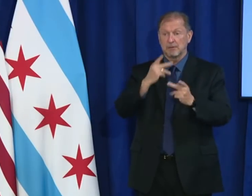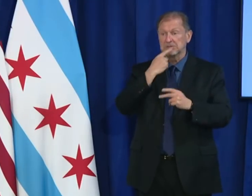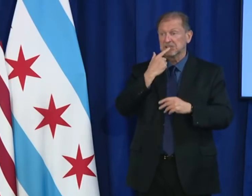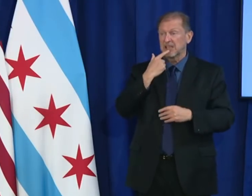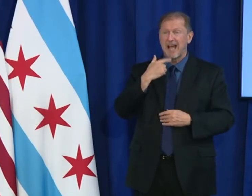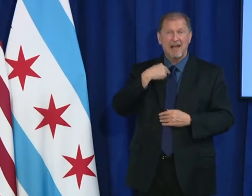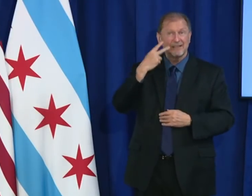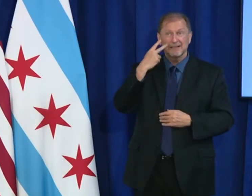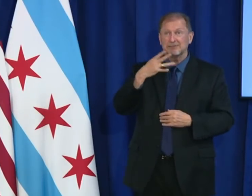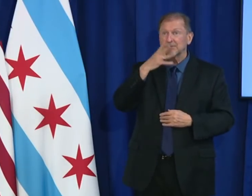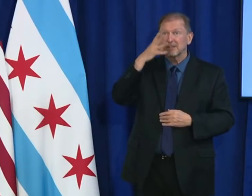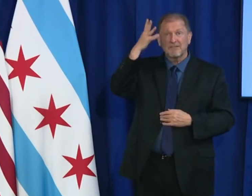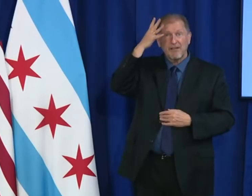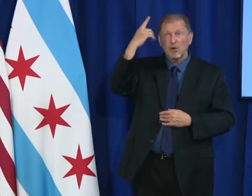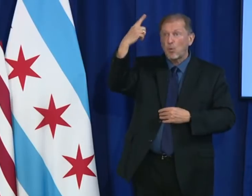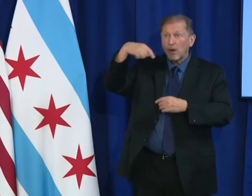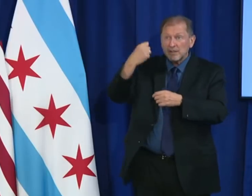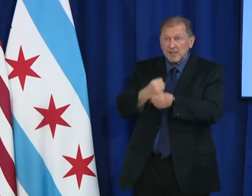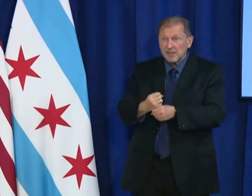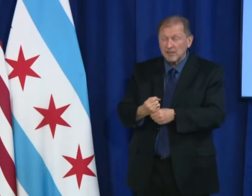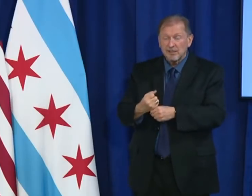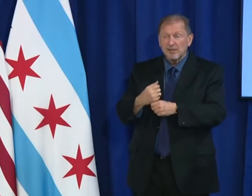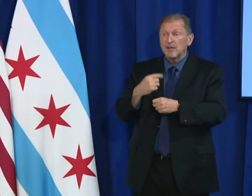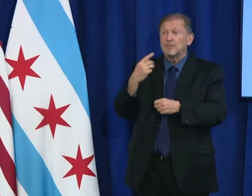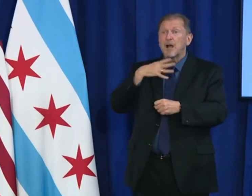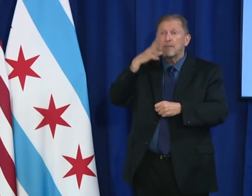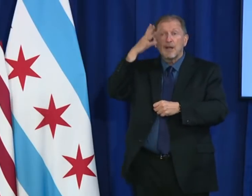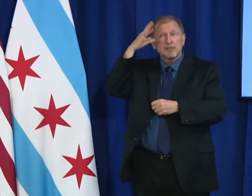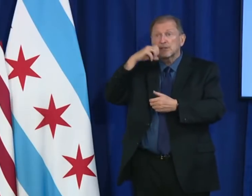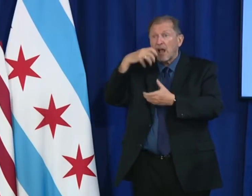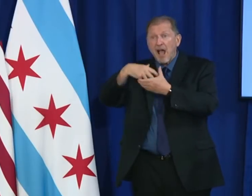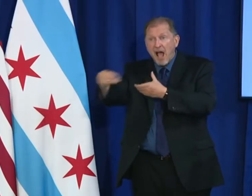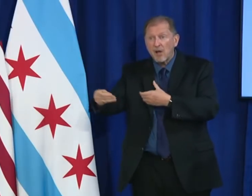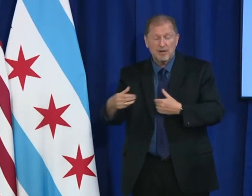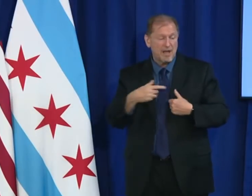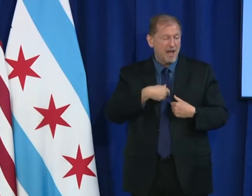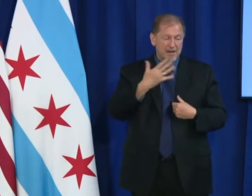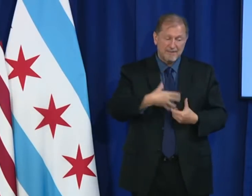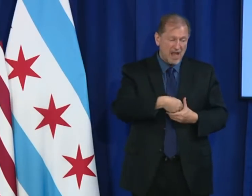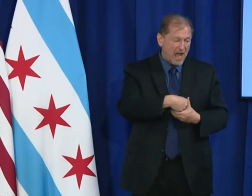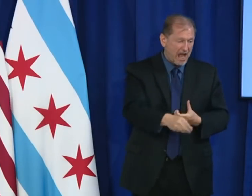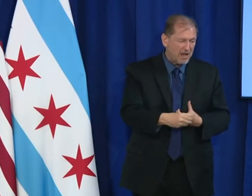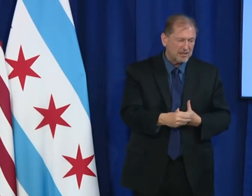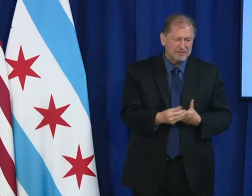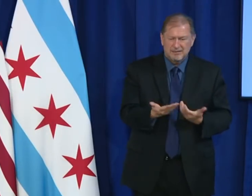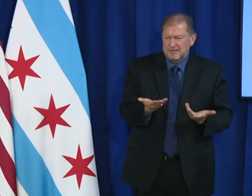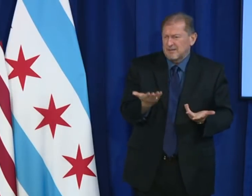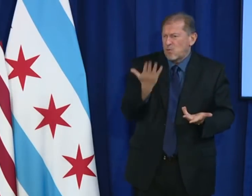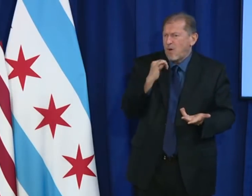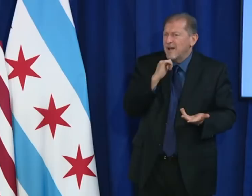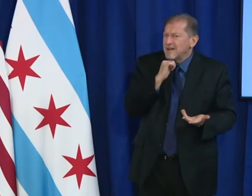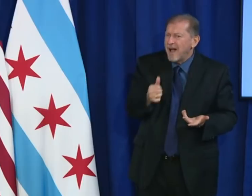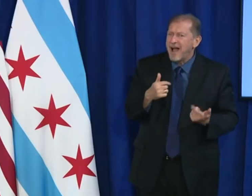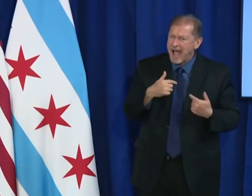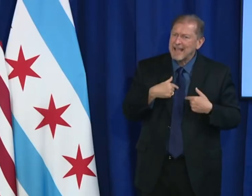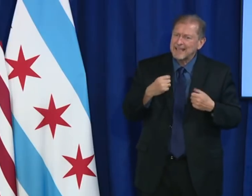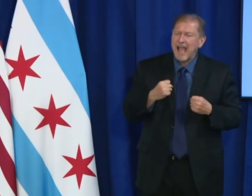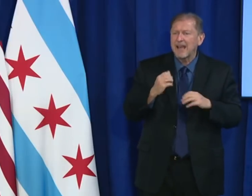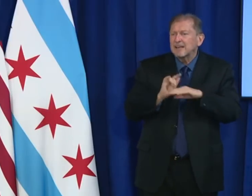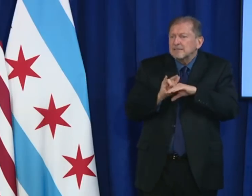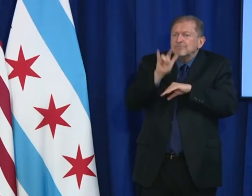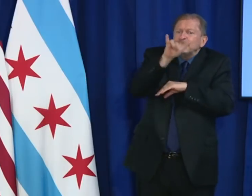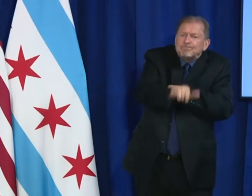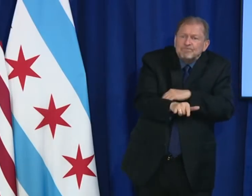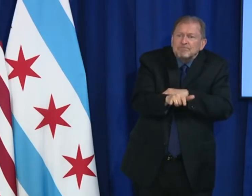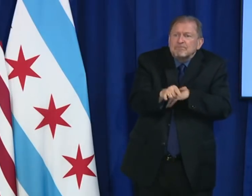for nearly a year. They don't see anybody. I don't see anybody. What's wrong with me traveling down to Florida